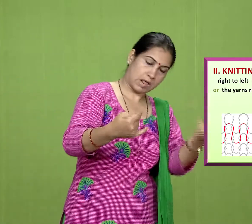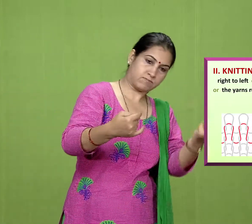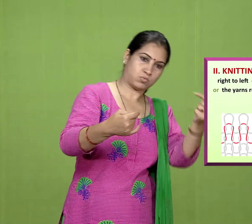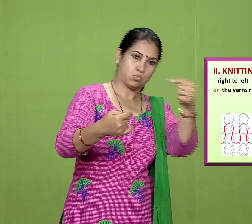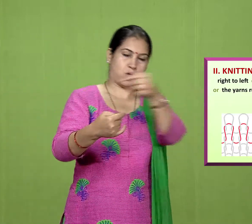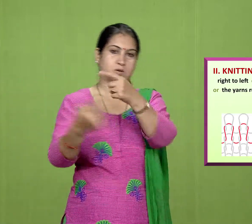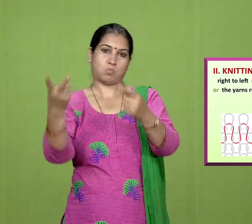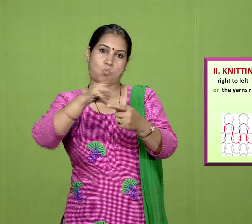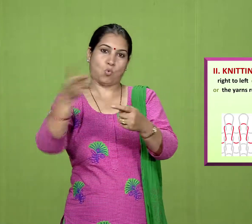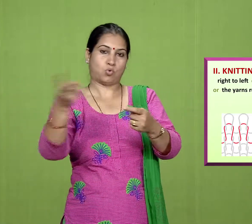right.